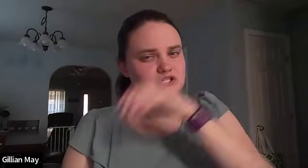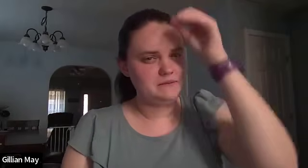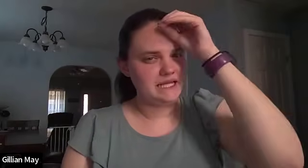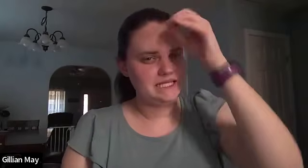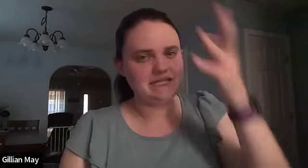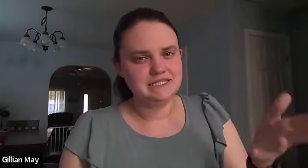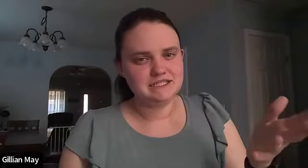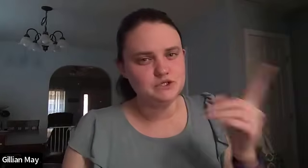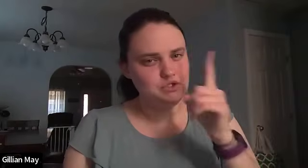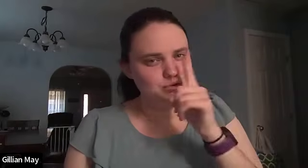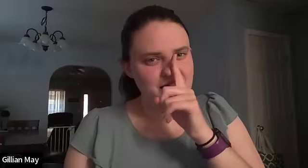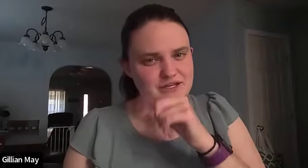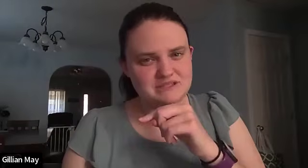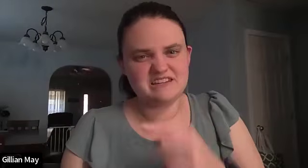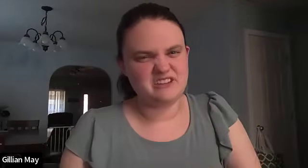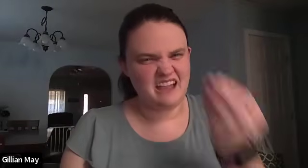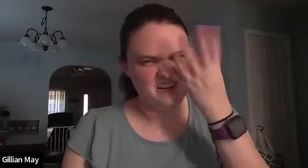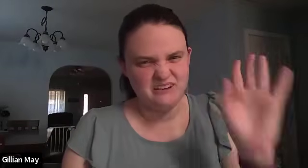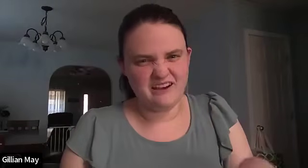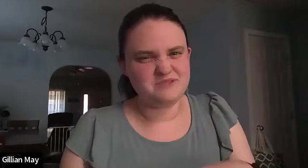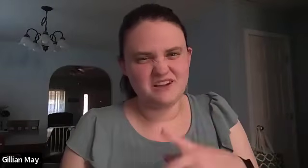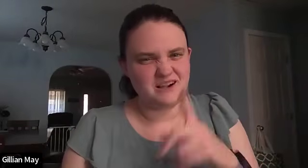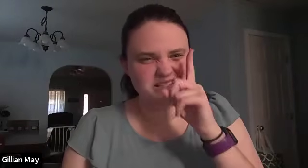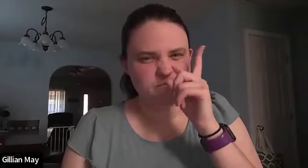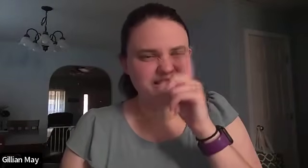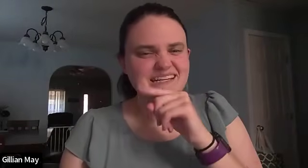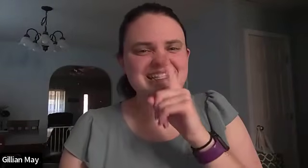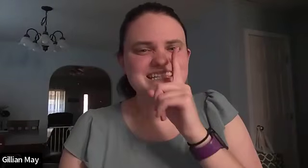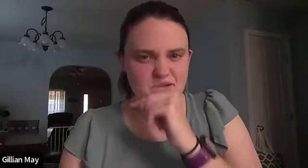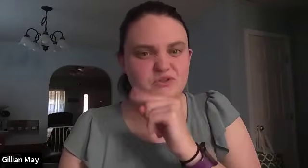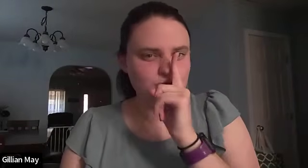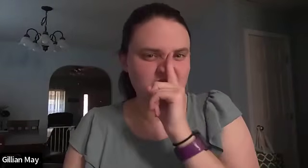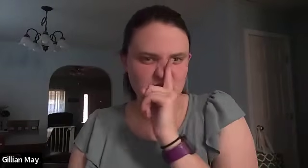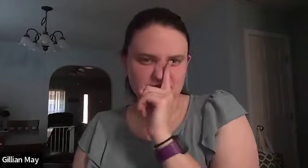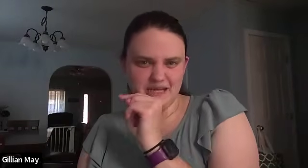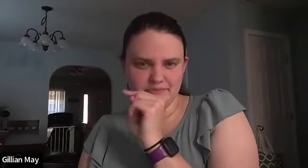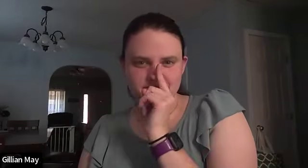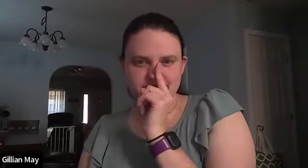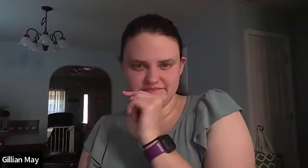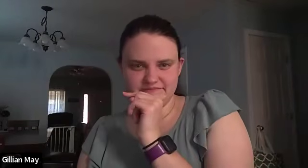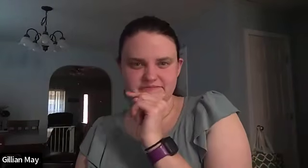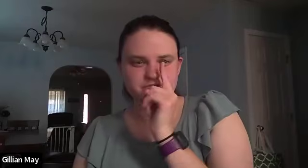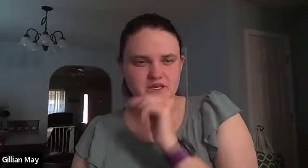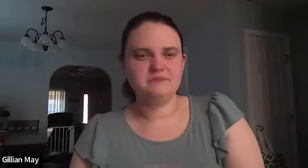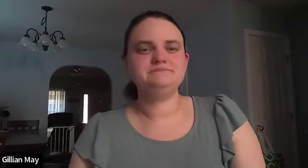personal opinion. So you can use this if you're like, I don't care. I'm just talking about someone. Step, you can use step. Okay.